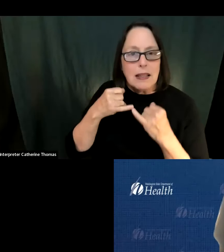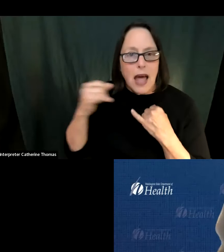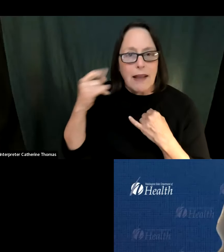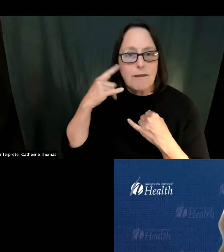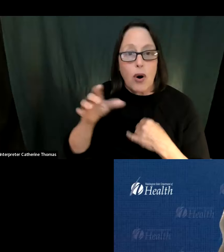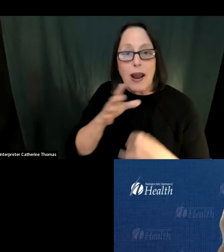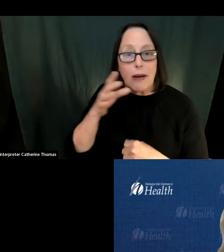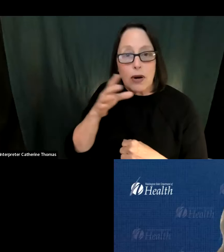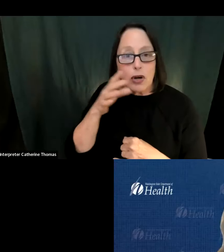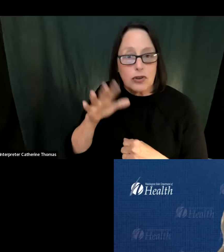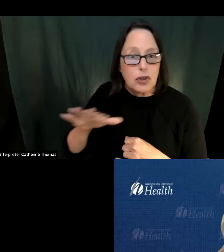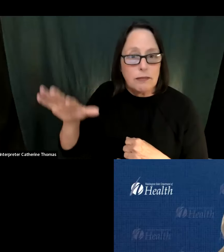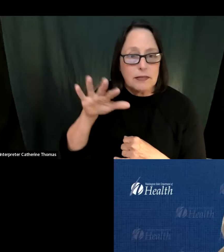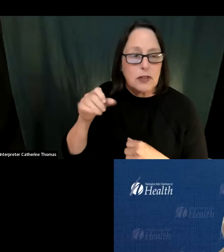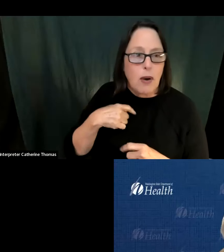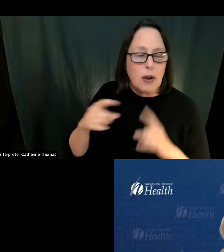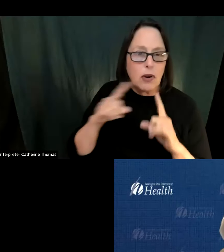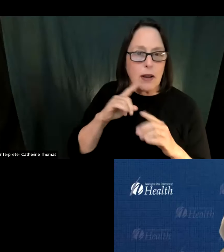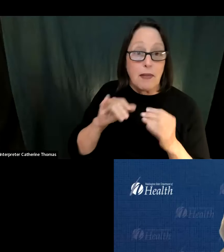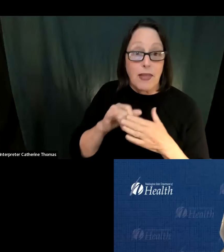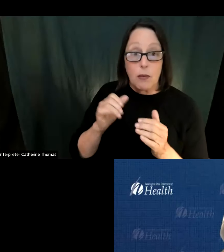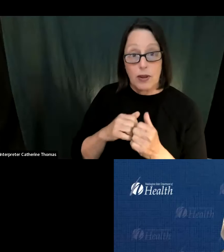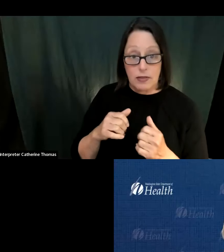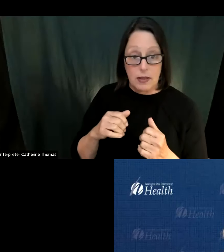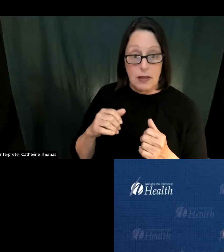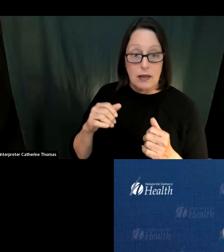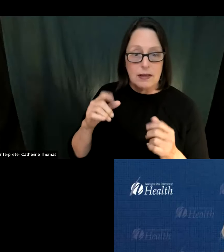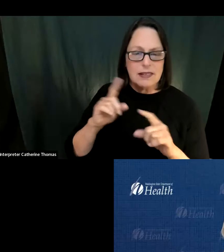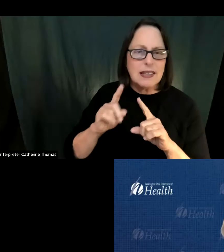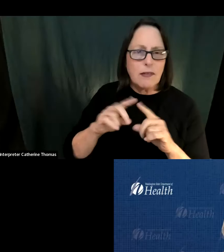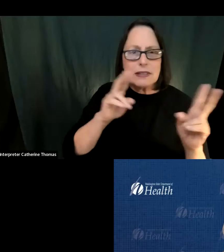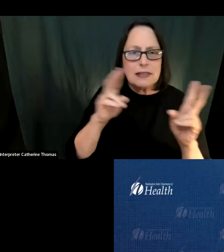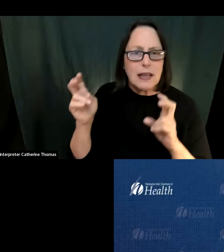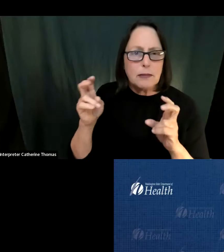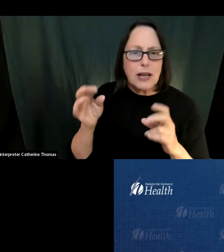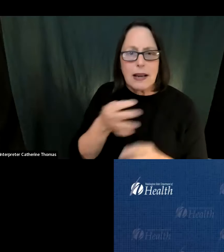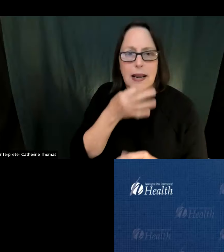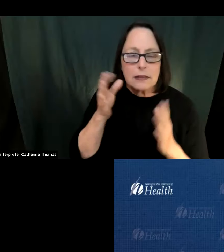for a larger discussion with our program subject matter experts.